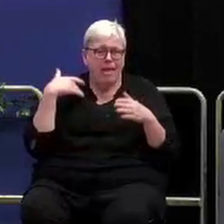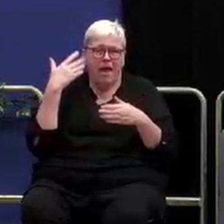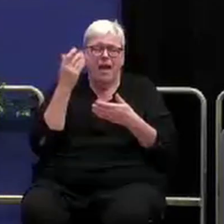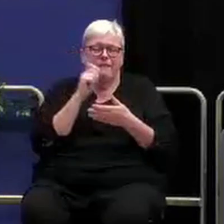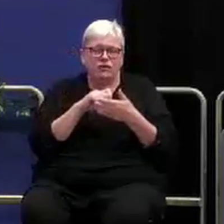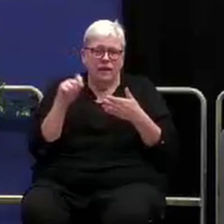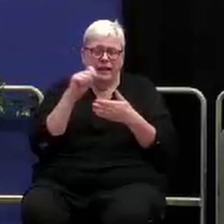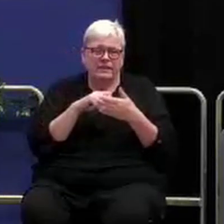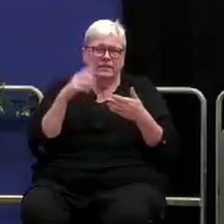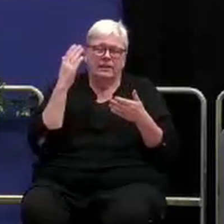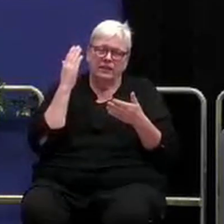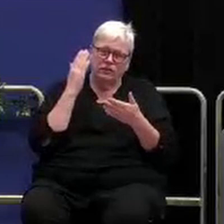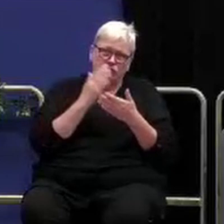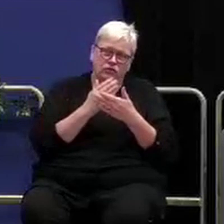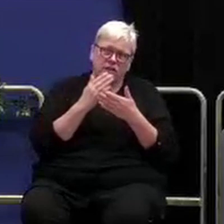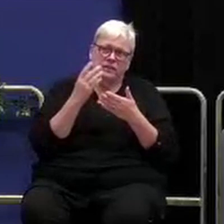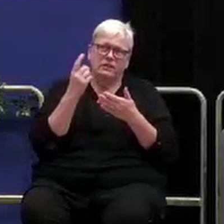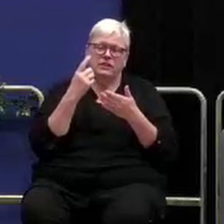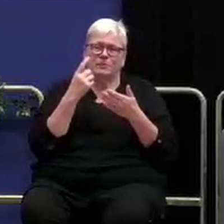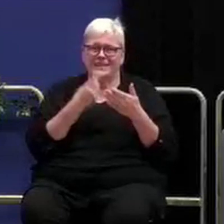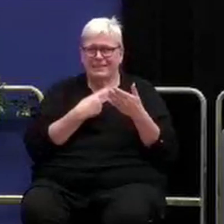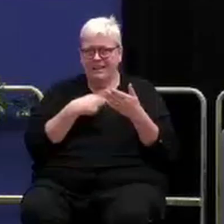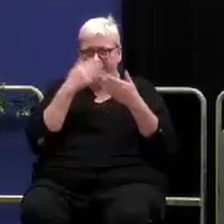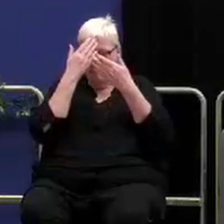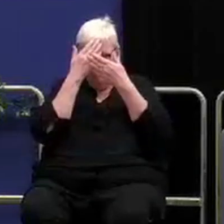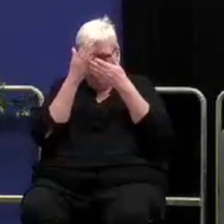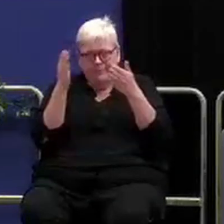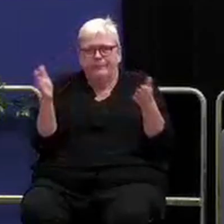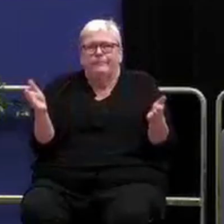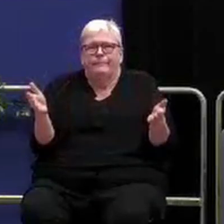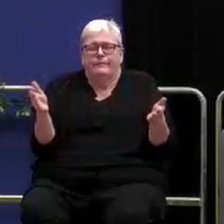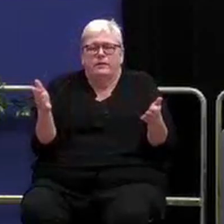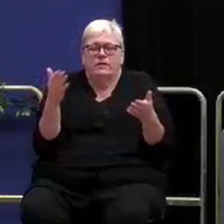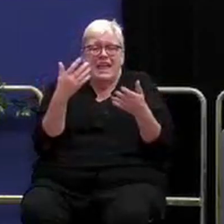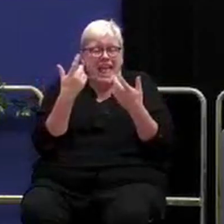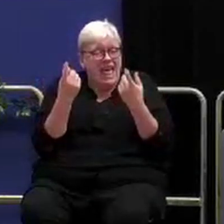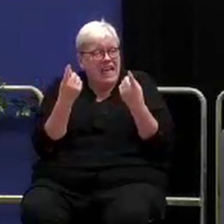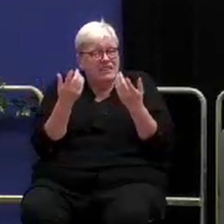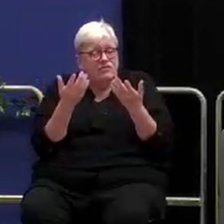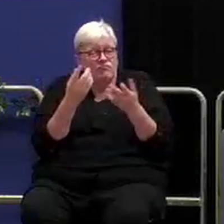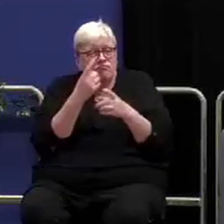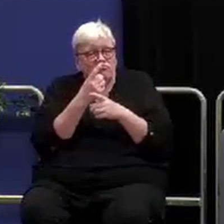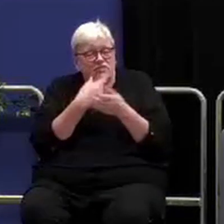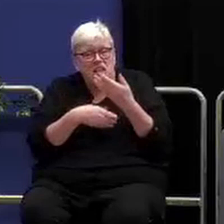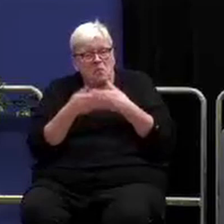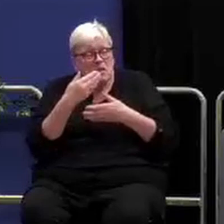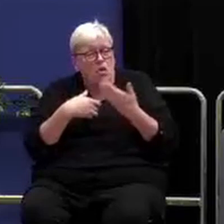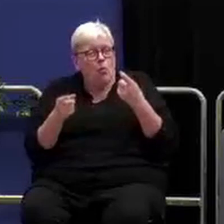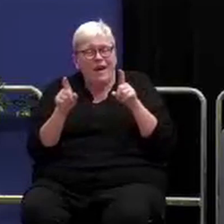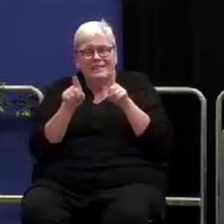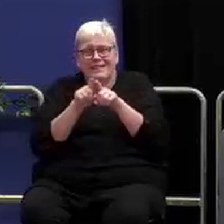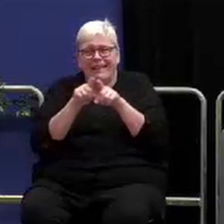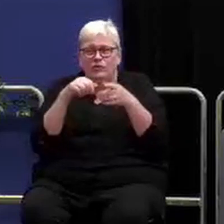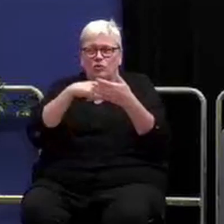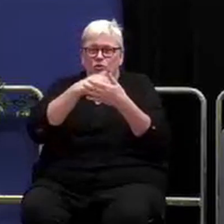is necessarily kind of about self-revelation. And I wondered if you could talk a wee bit more about what it's like to share your